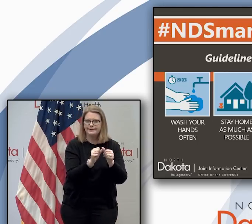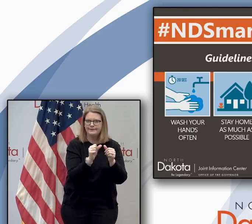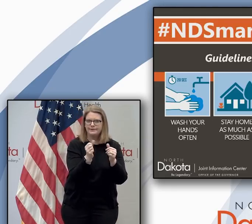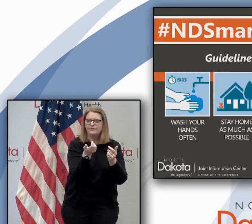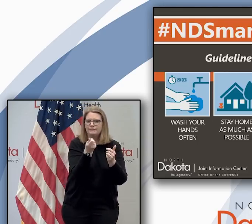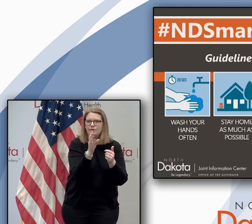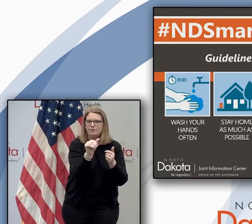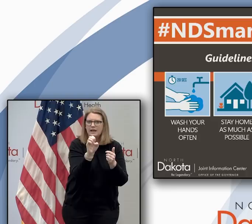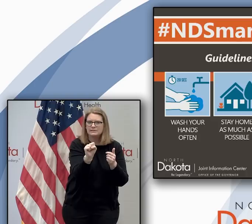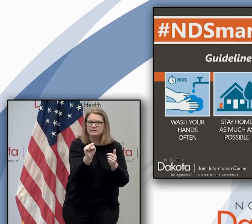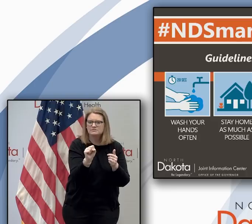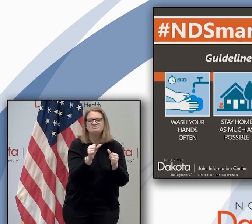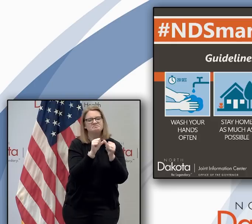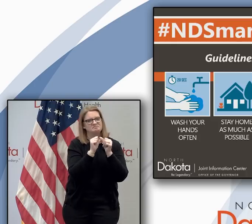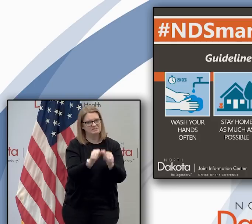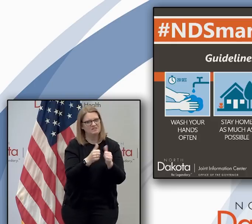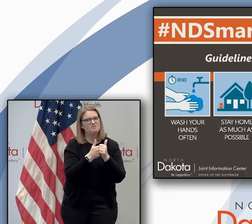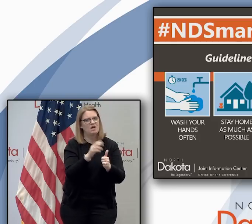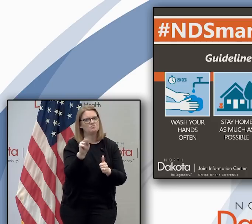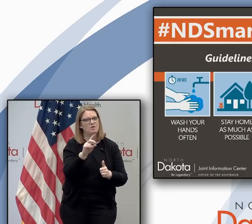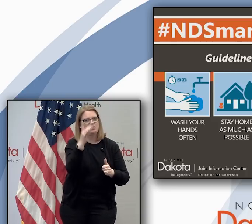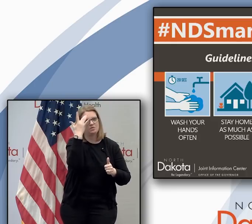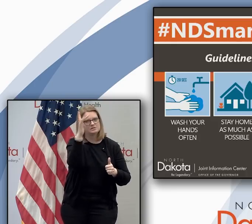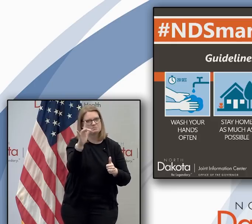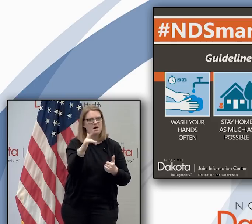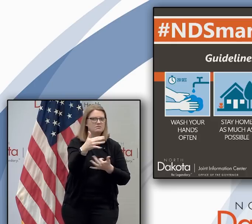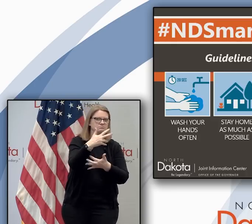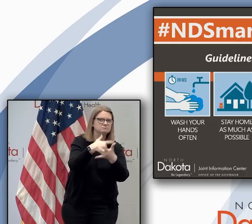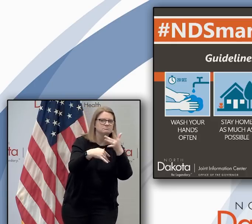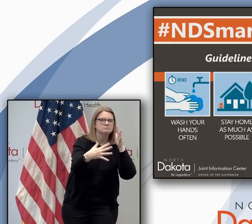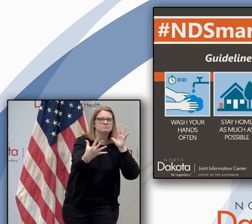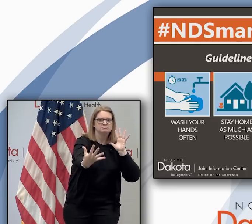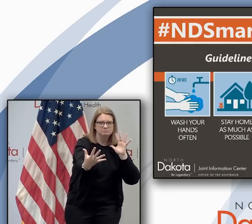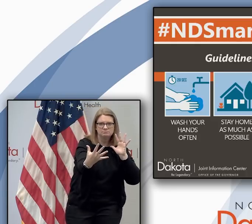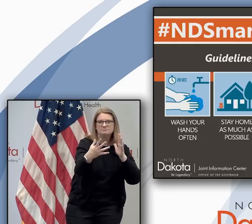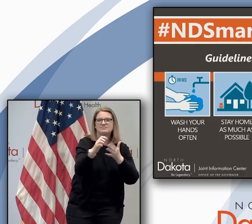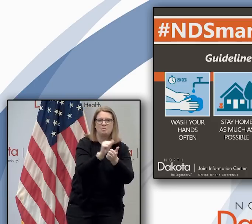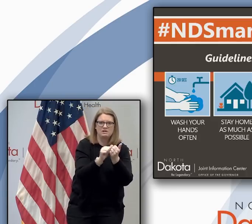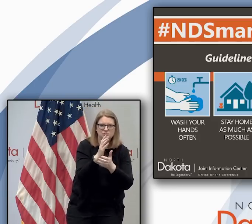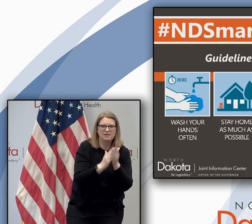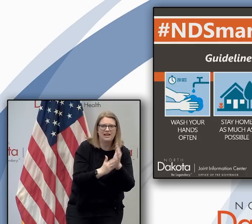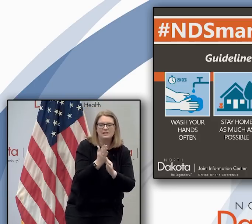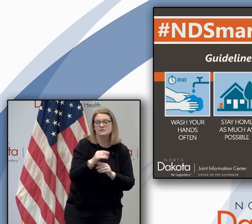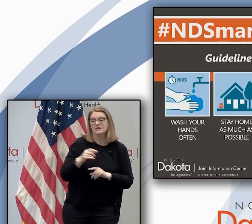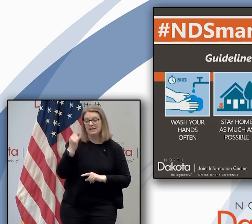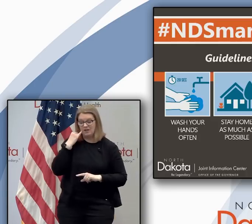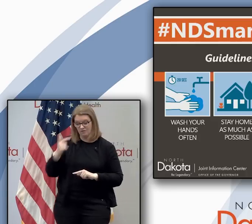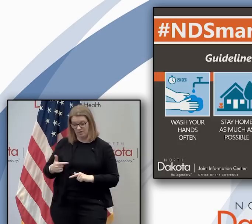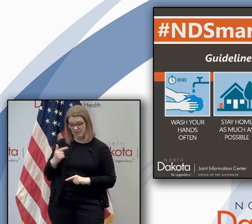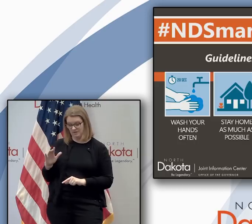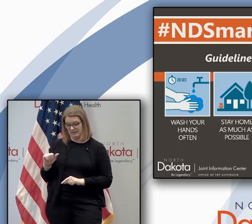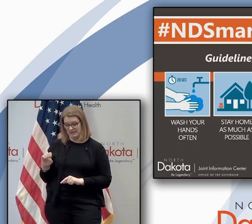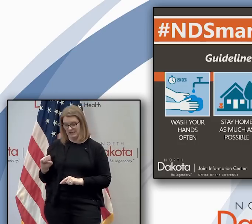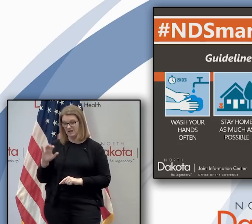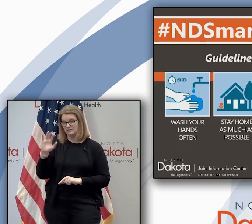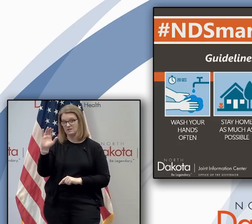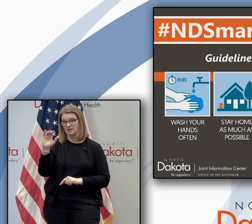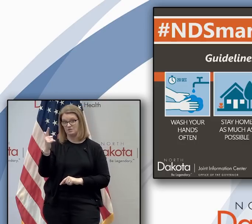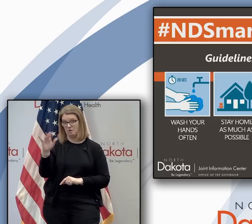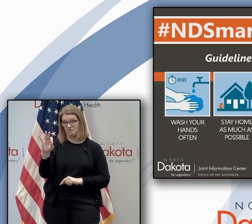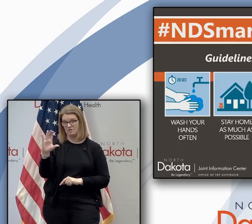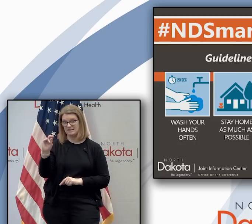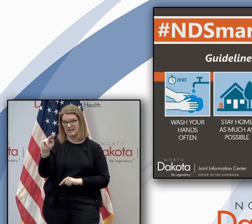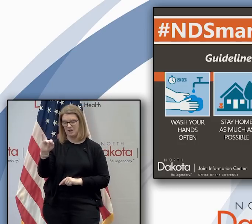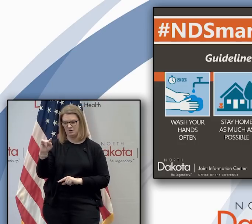to practice North Dakota Smart. And if you're living in Cass or Grand Forks County, I think, again, there should be enough awareness there